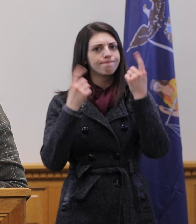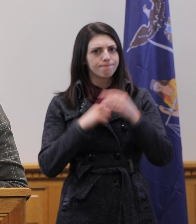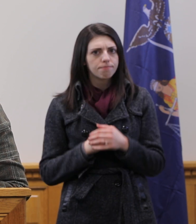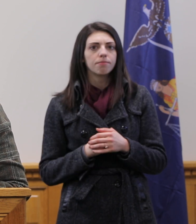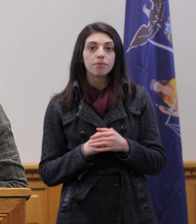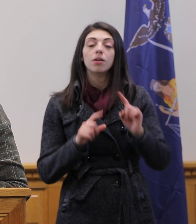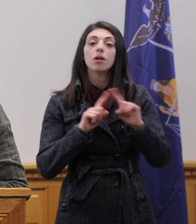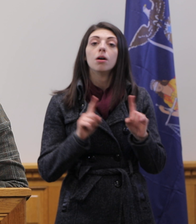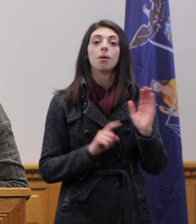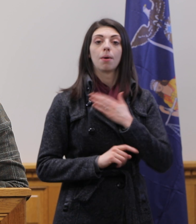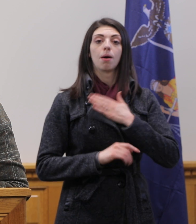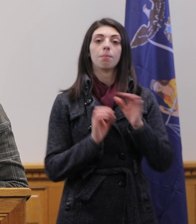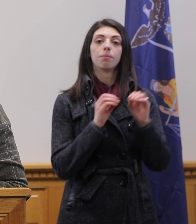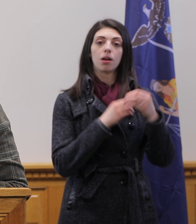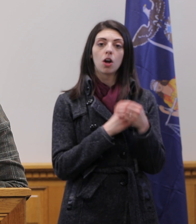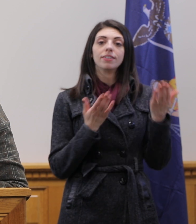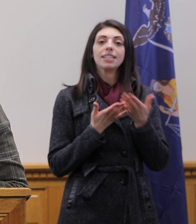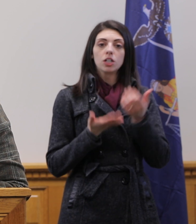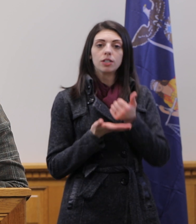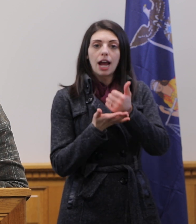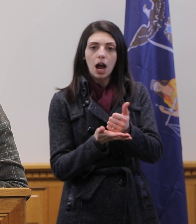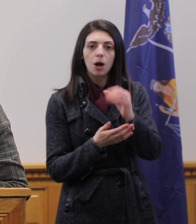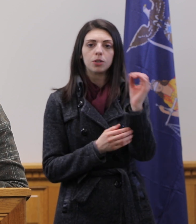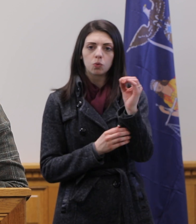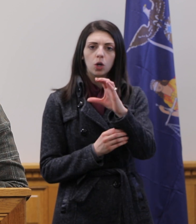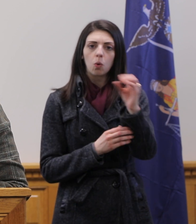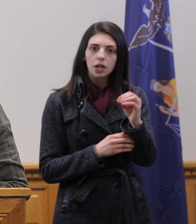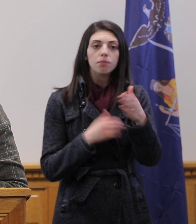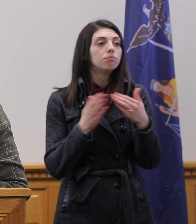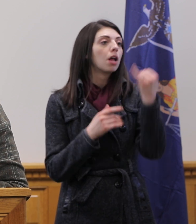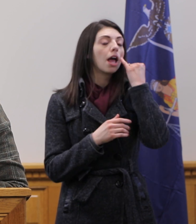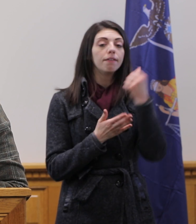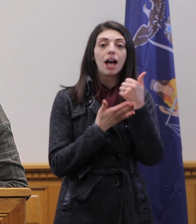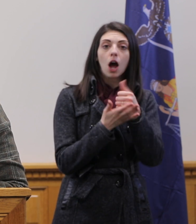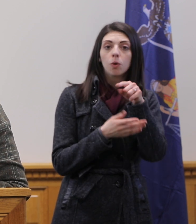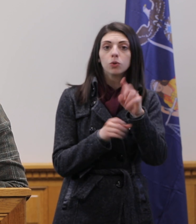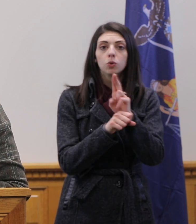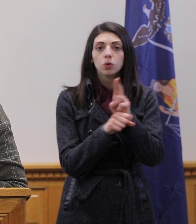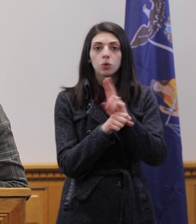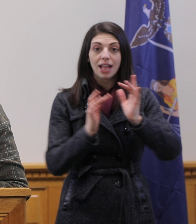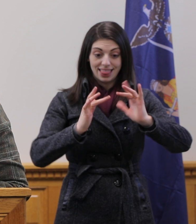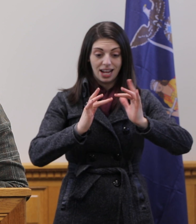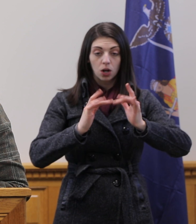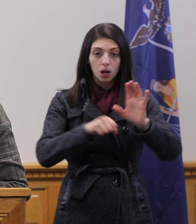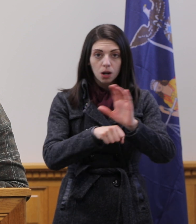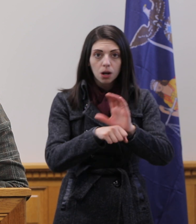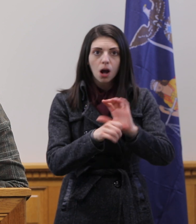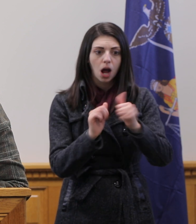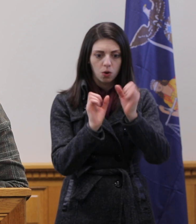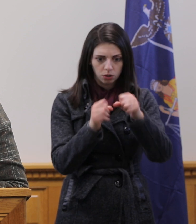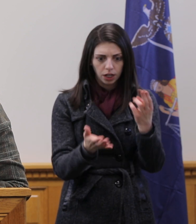Aging is here to help the elderly of Oswego County, whether it is to help navigate the Am I Eligible website, to register